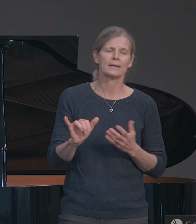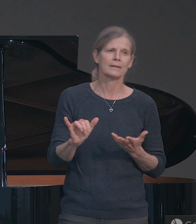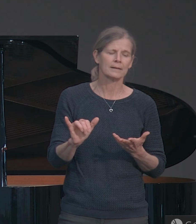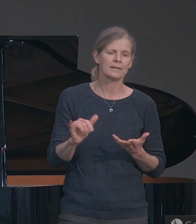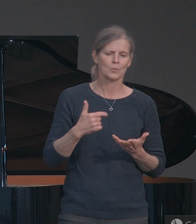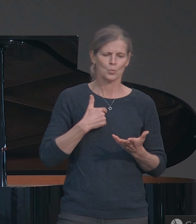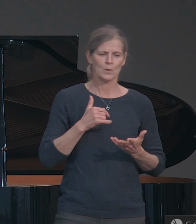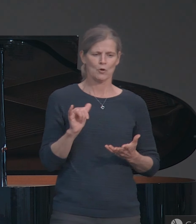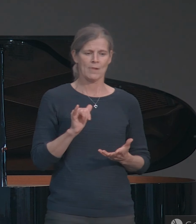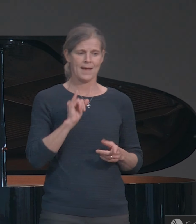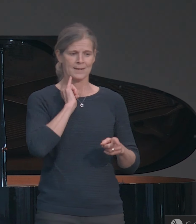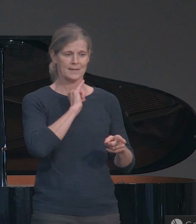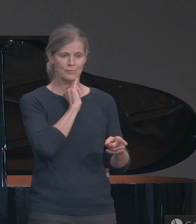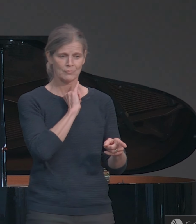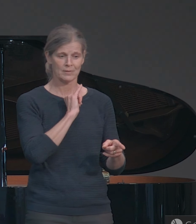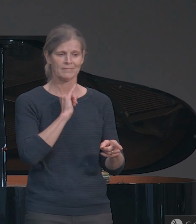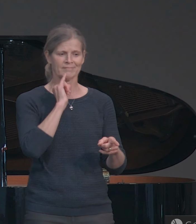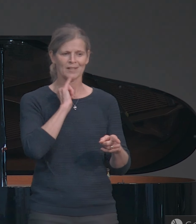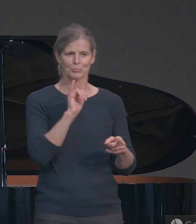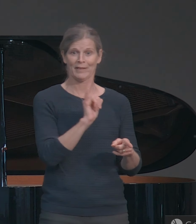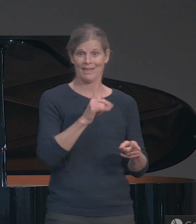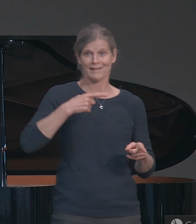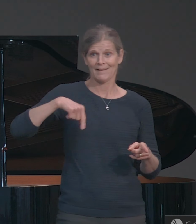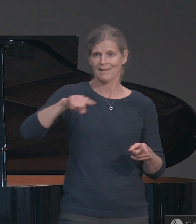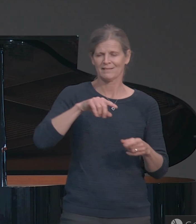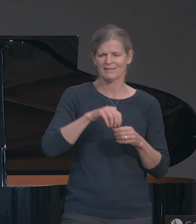we're like Israel. Israel's like us in this sense.